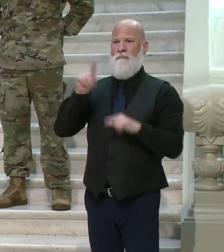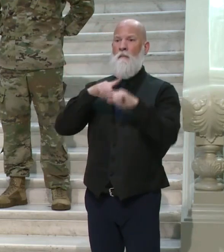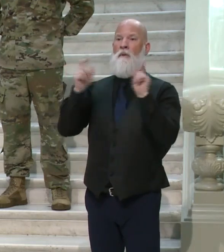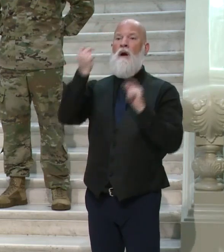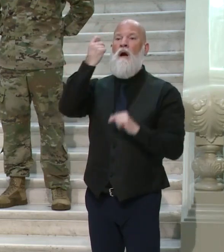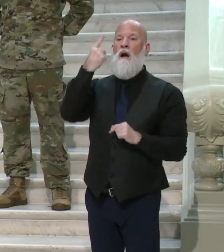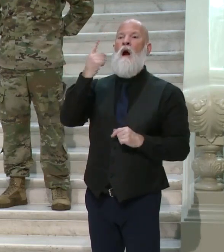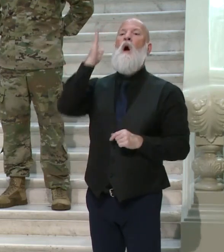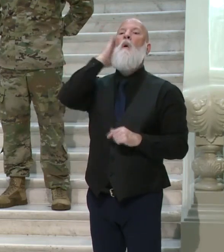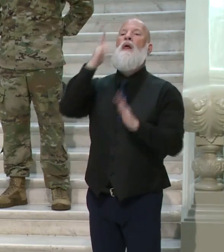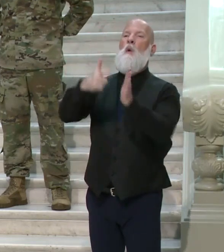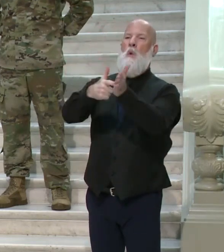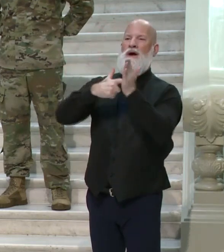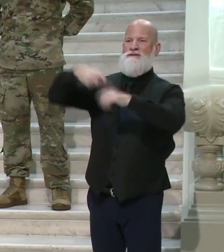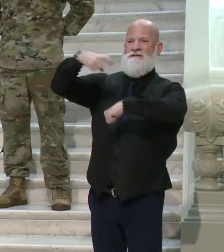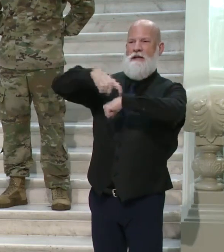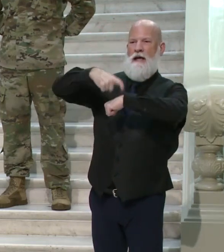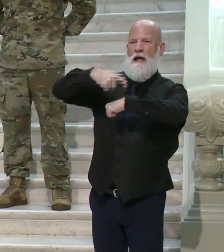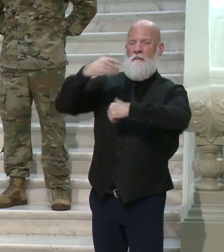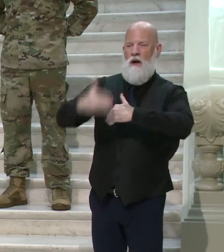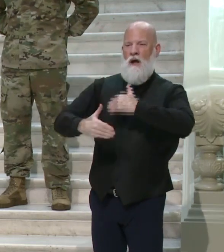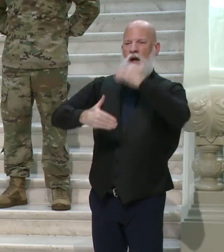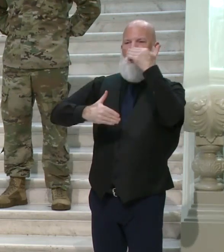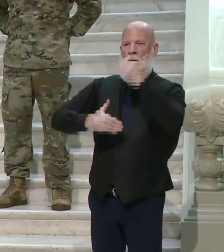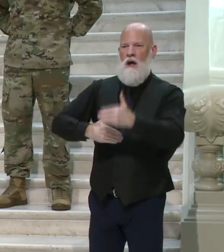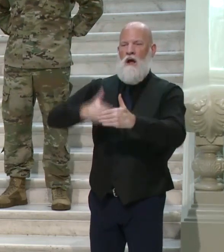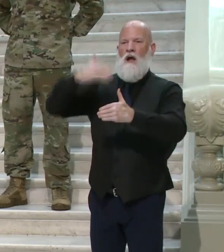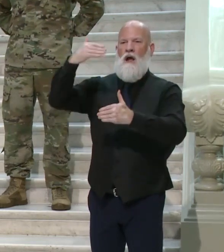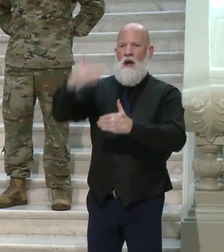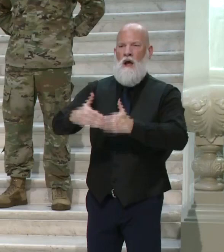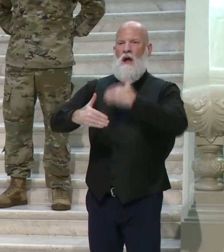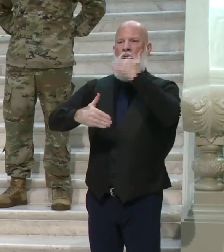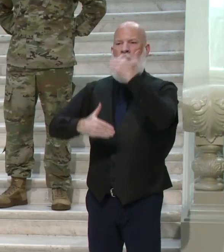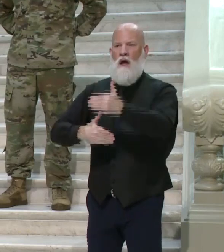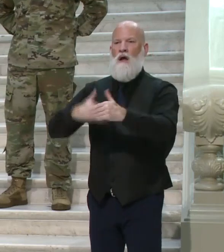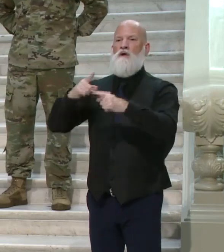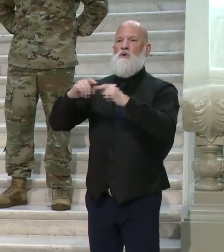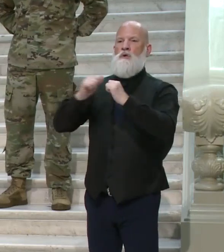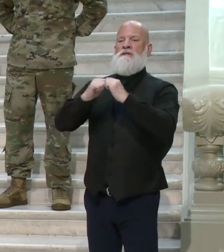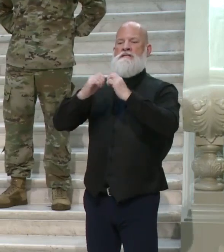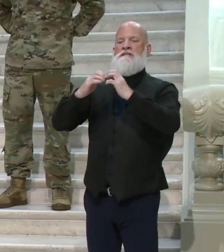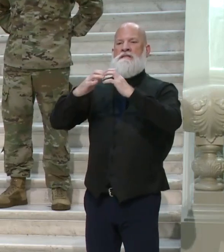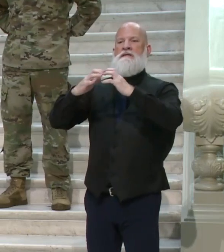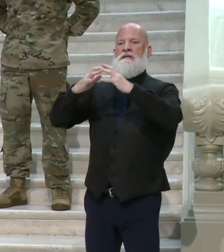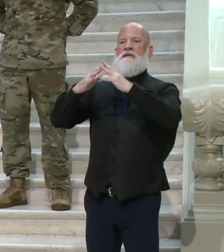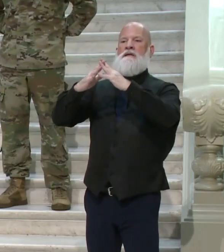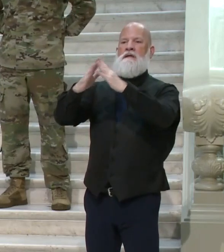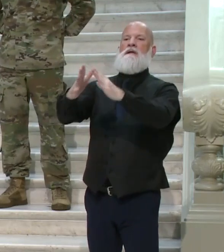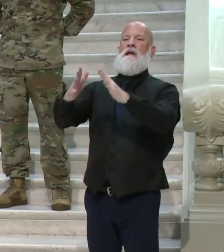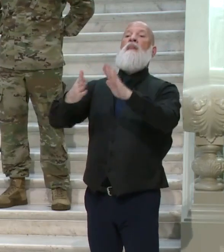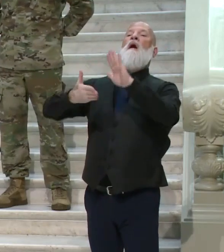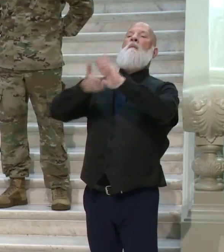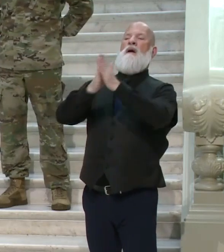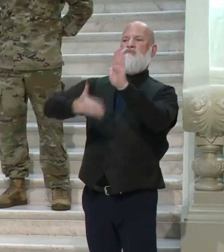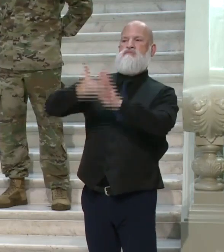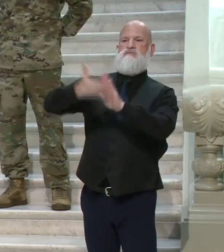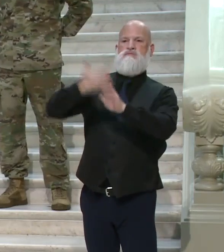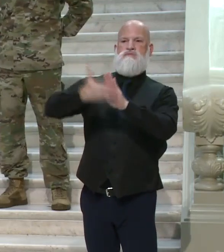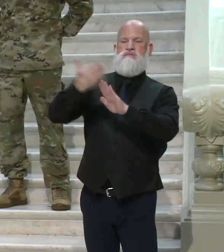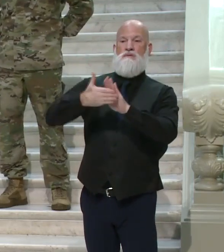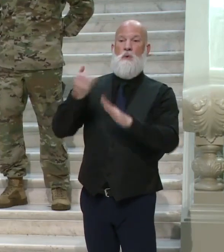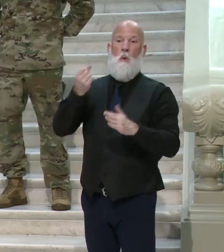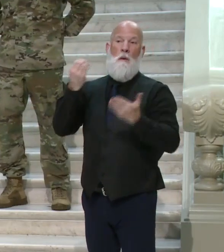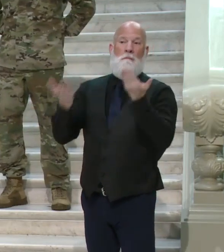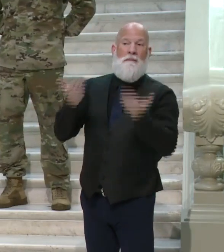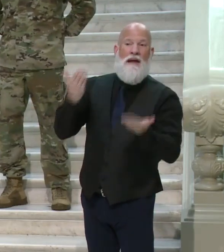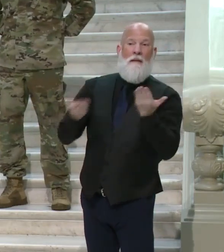up." So I don't think you're going to see, I mean, there may be some places where you see a crowd and, you know, lines forming and